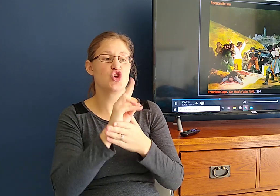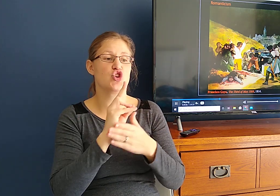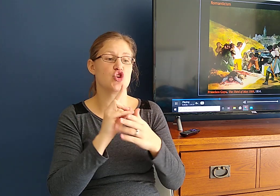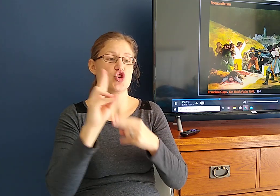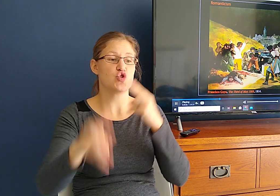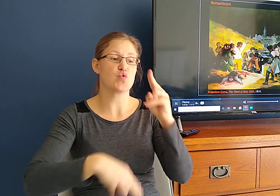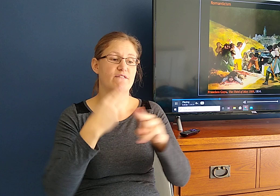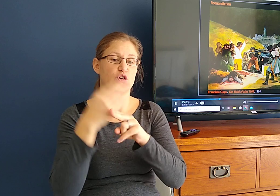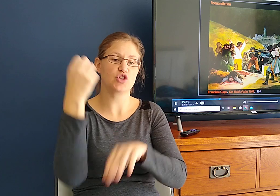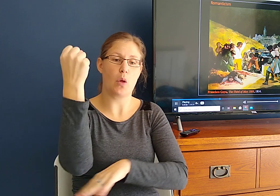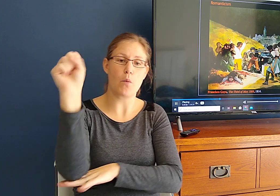of tyrannical